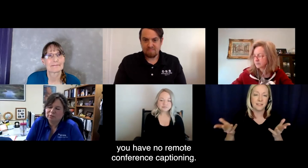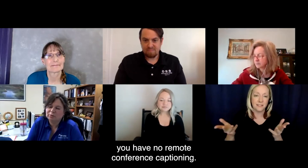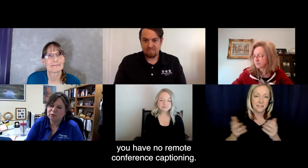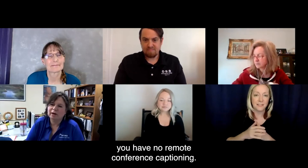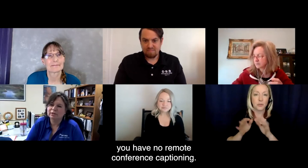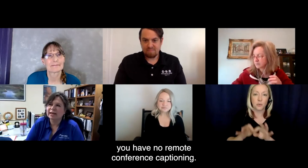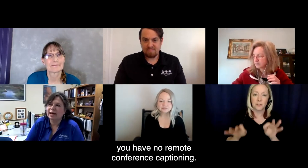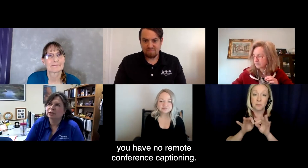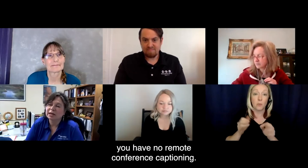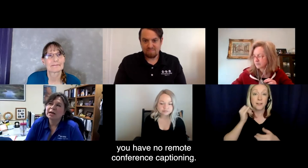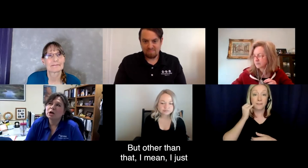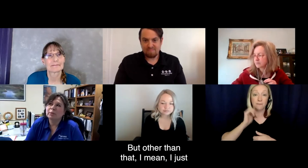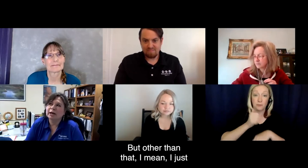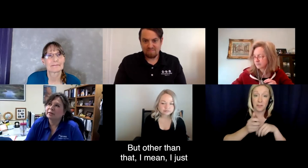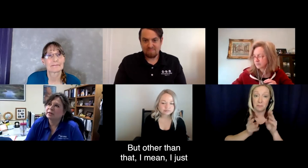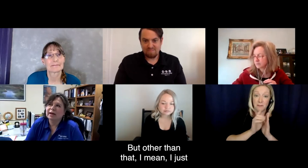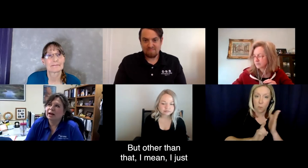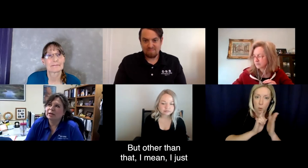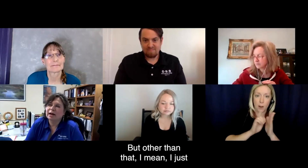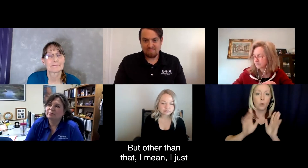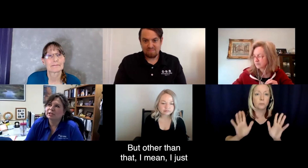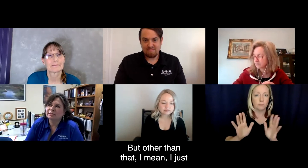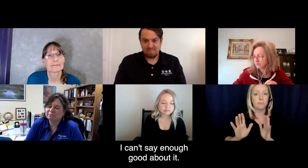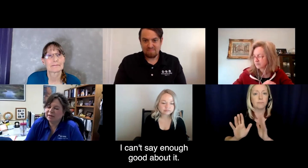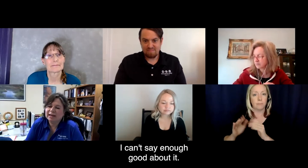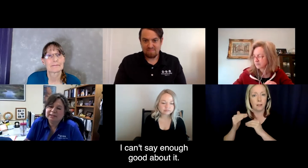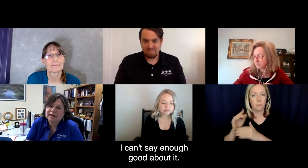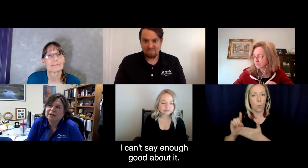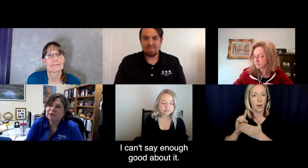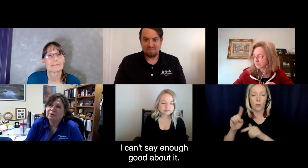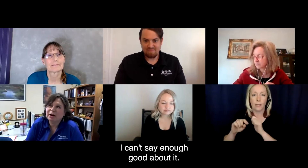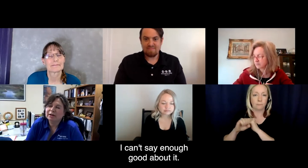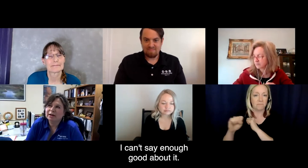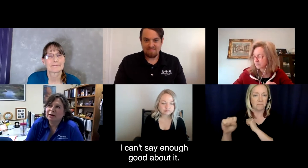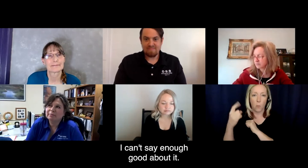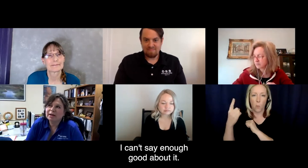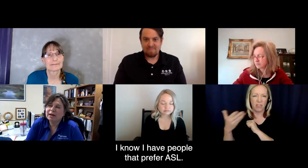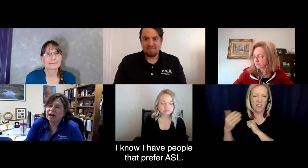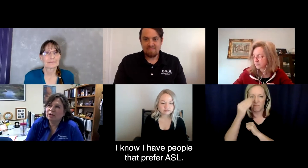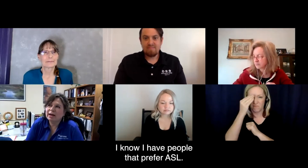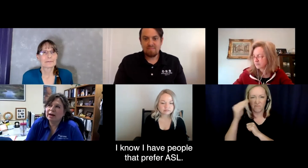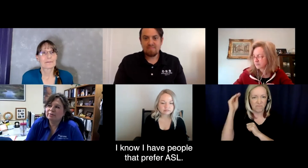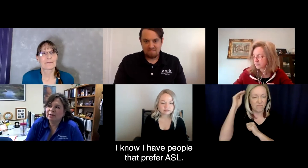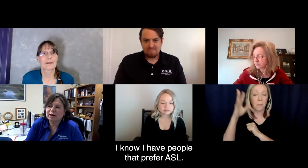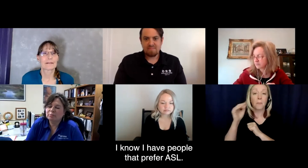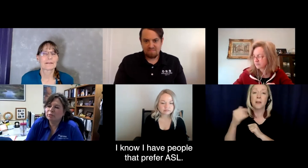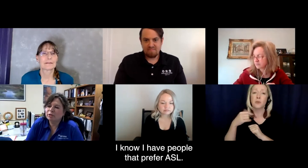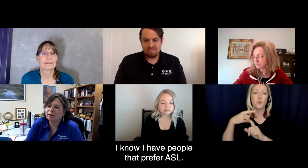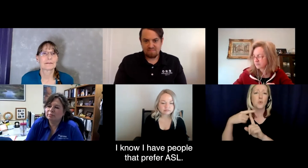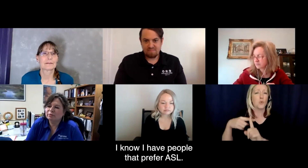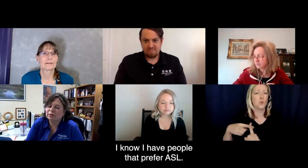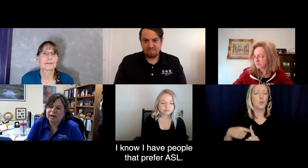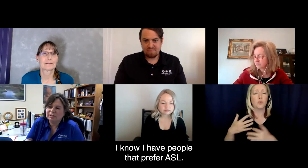no remote conference captioning. But other than that, I mean, I can't say enough good about it. I know I have people